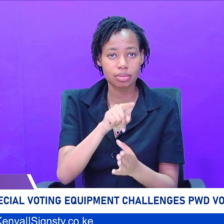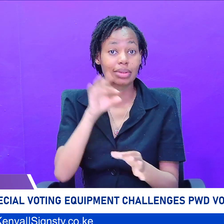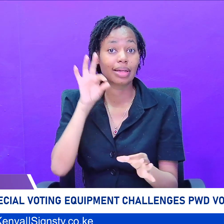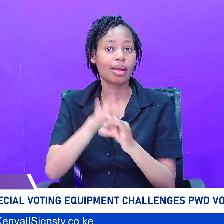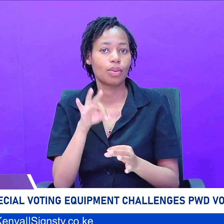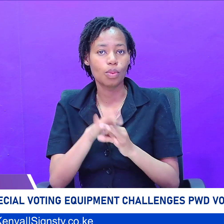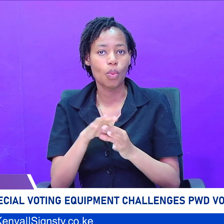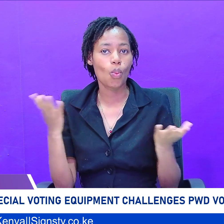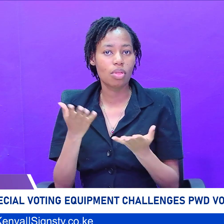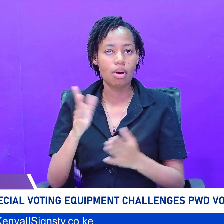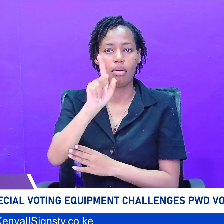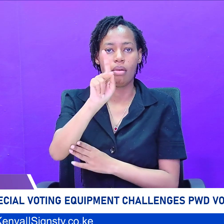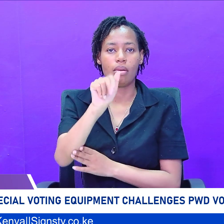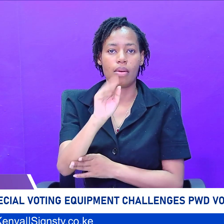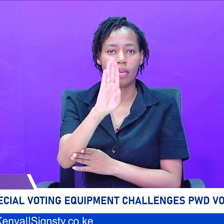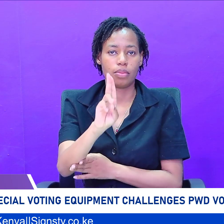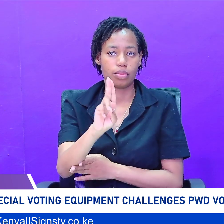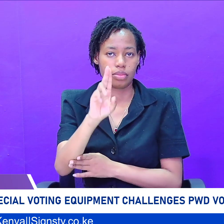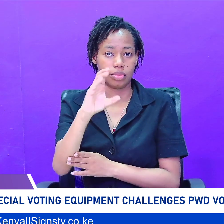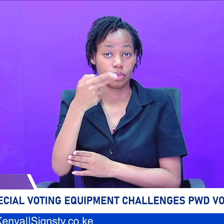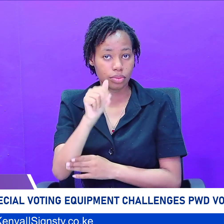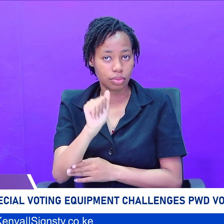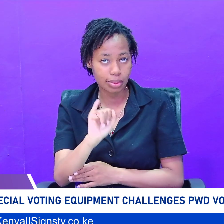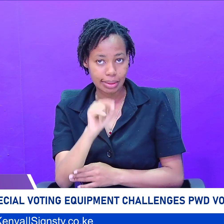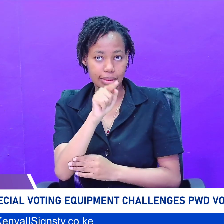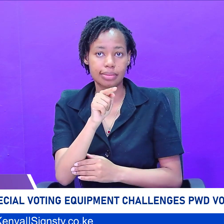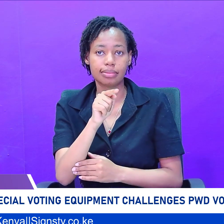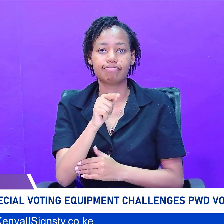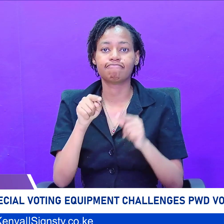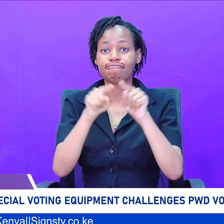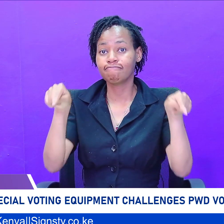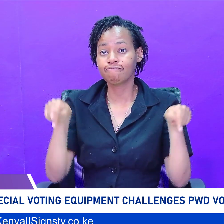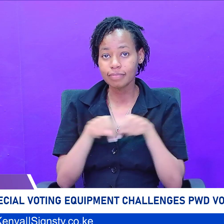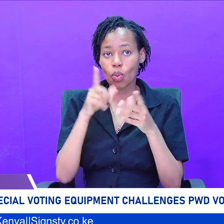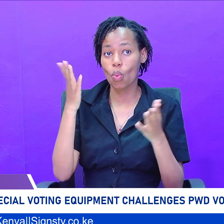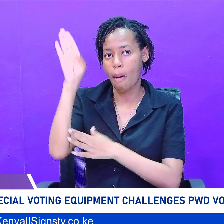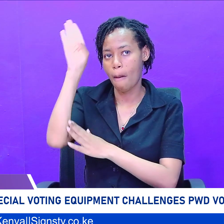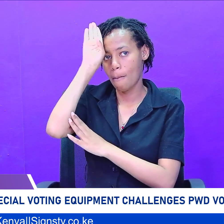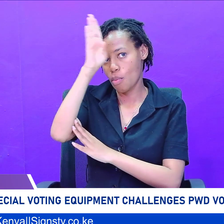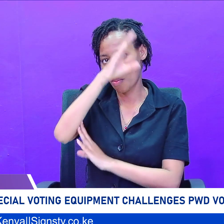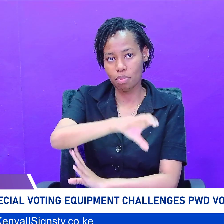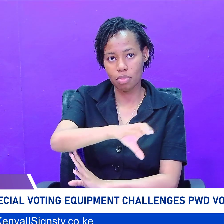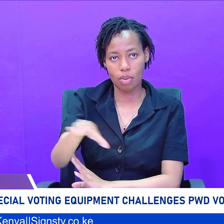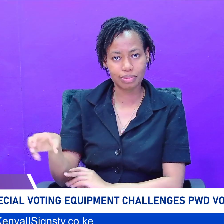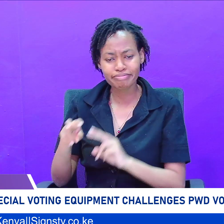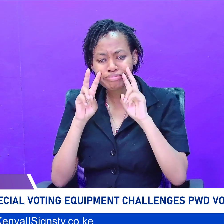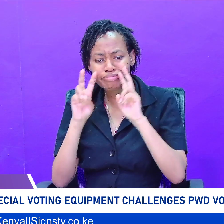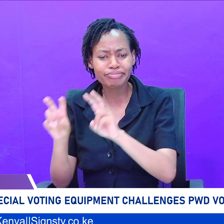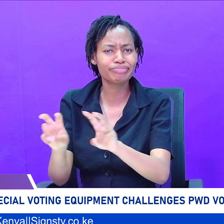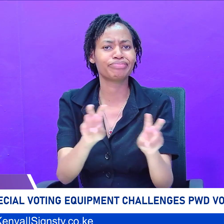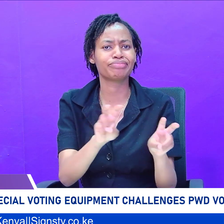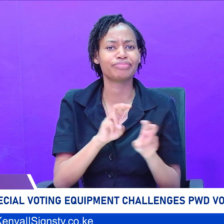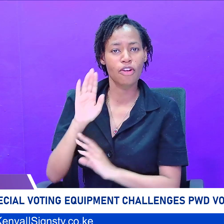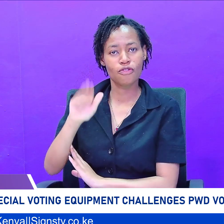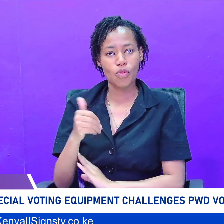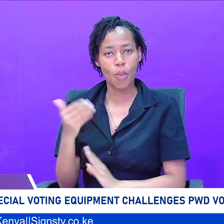casting their ballots. Reporting on the by-election in the Kabuchai, Chwele ward of Bungoma County,